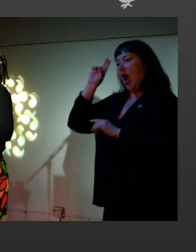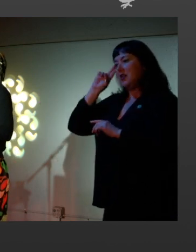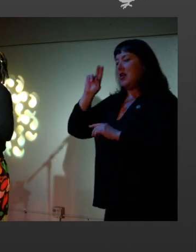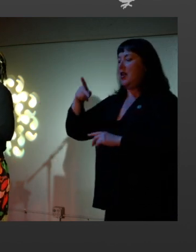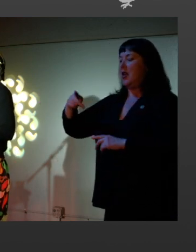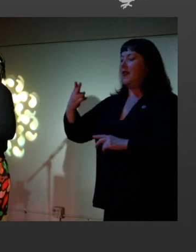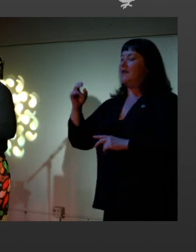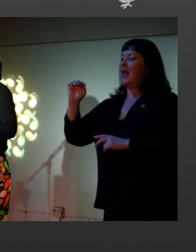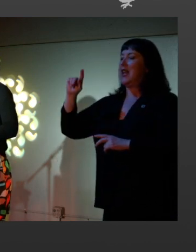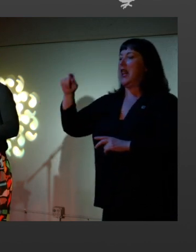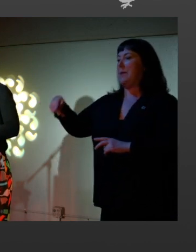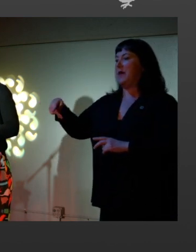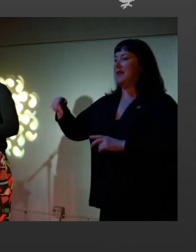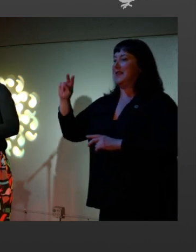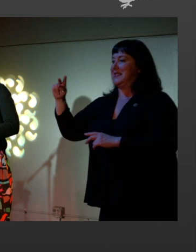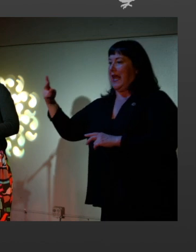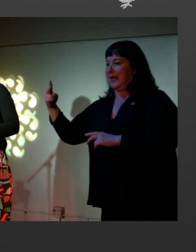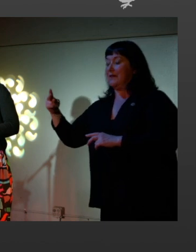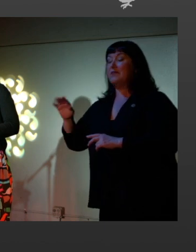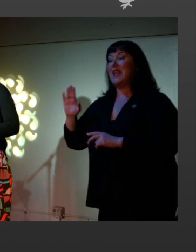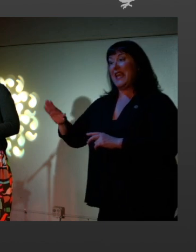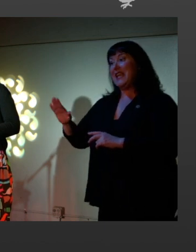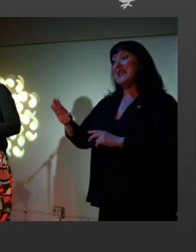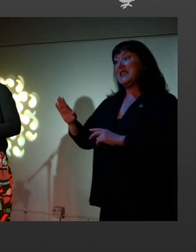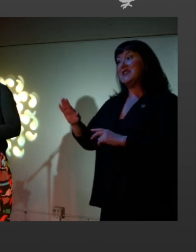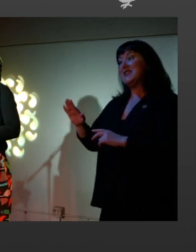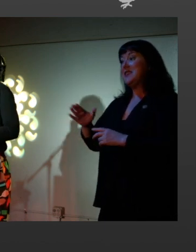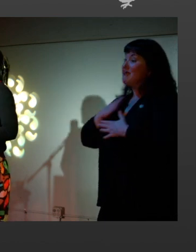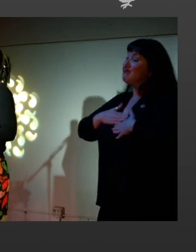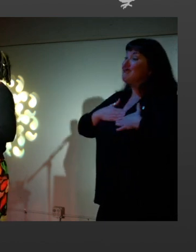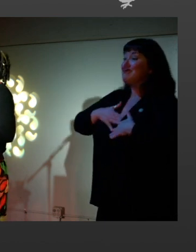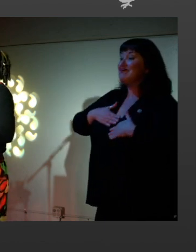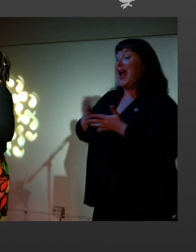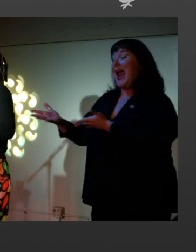Philip's charming pastimes included collecting dead people,